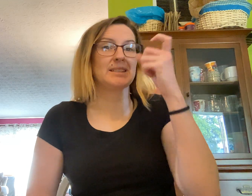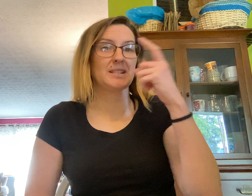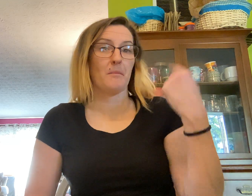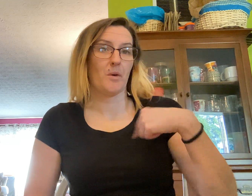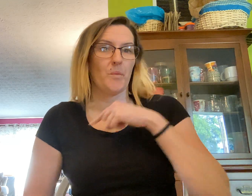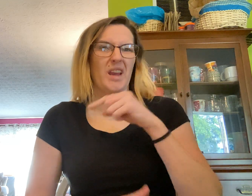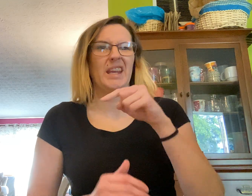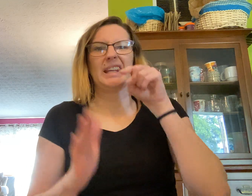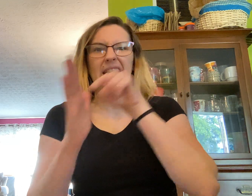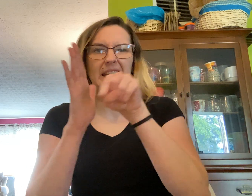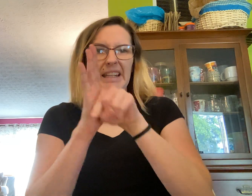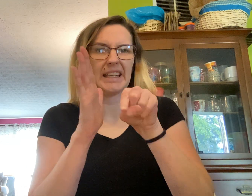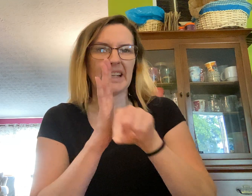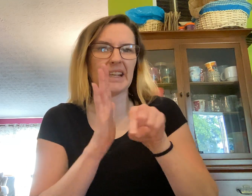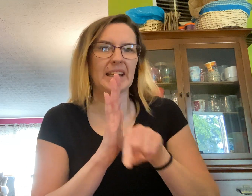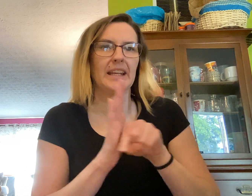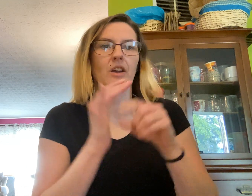here. Mission accomplished.